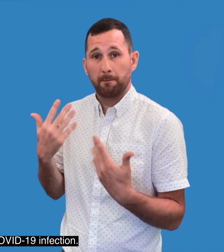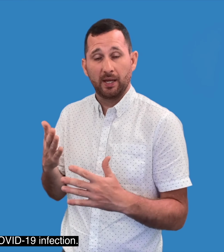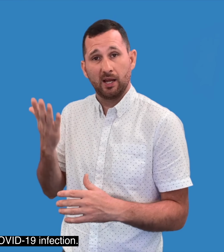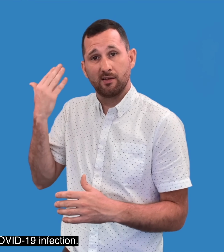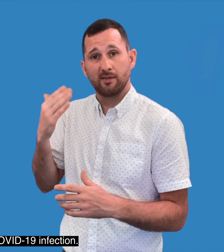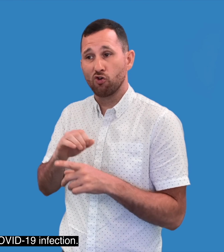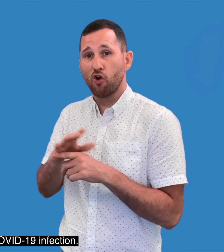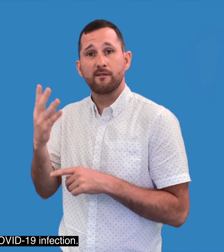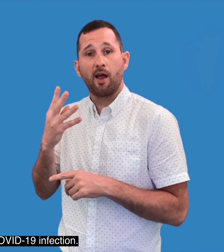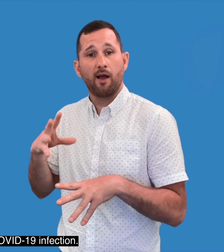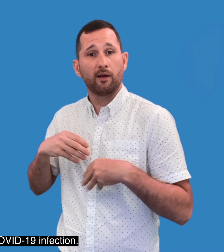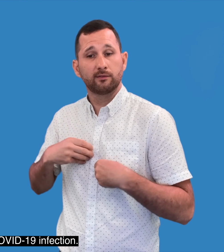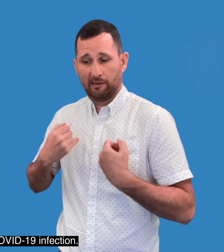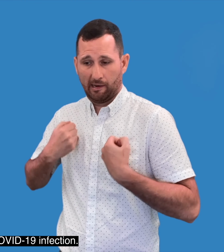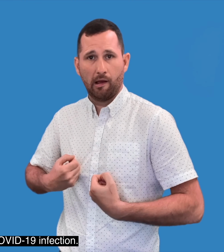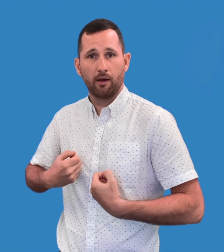the COVID-19 infection.